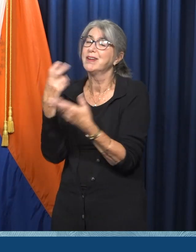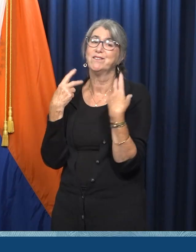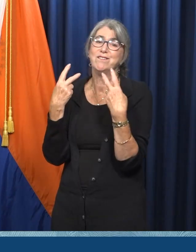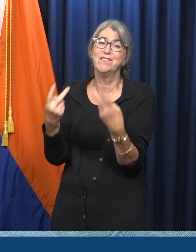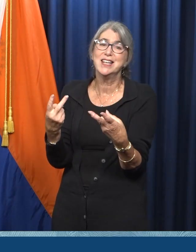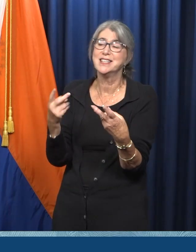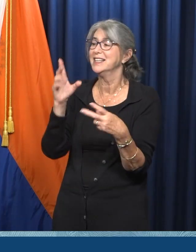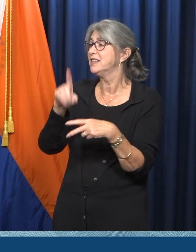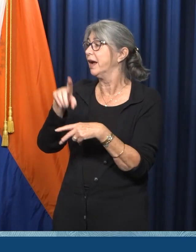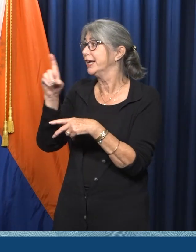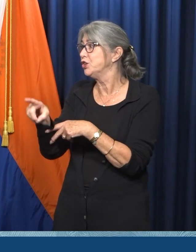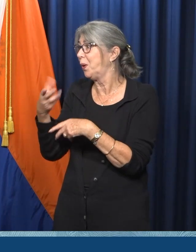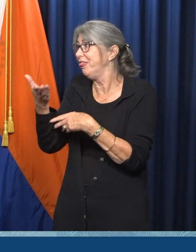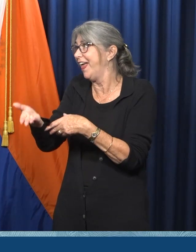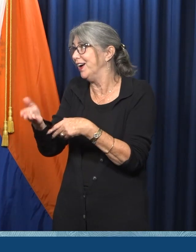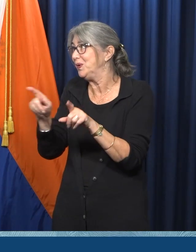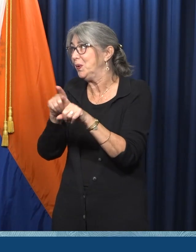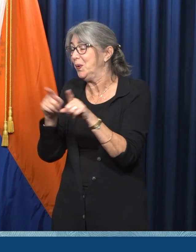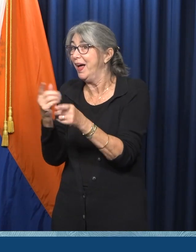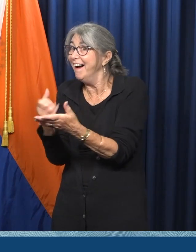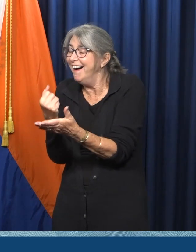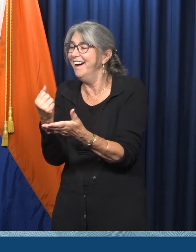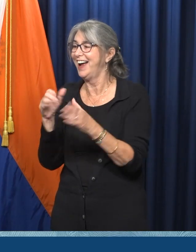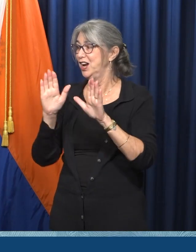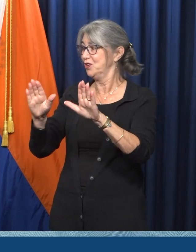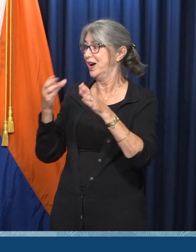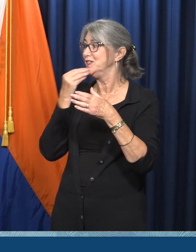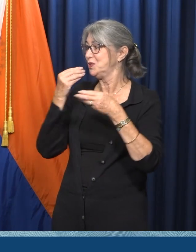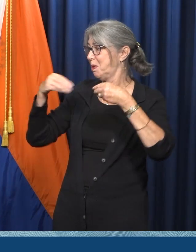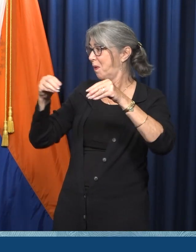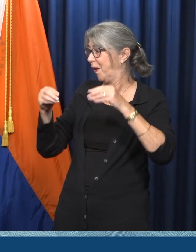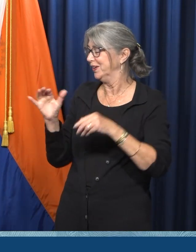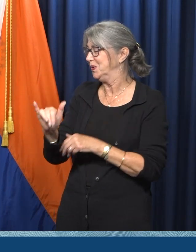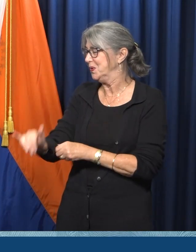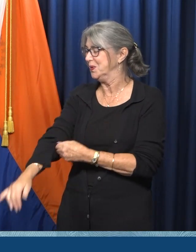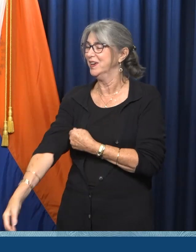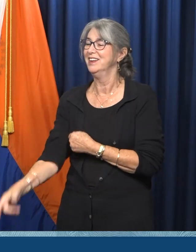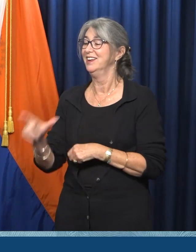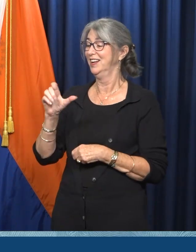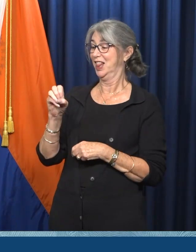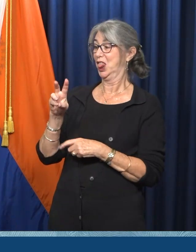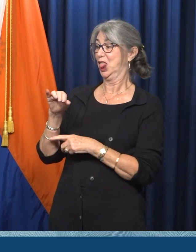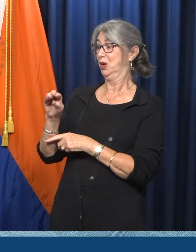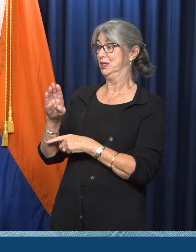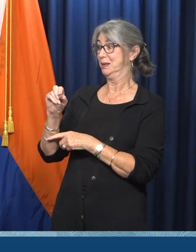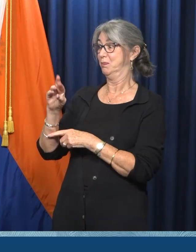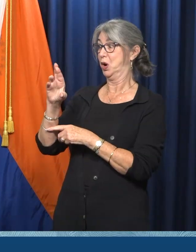visiting the Dunkin' Donuts that's there as well, and a great supermarket as well. So Lewisboro is